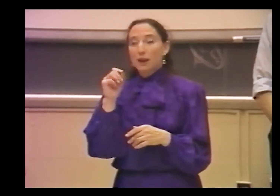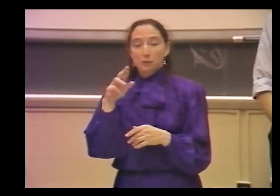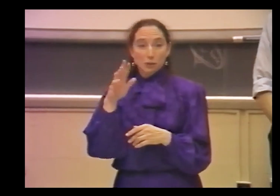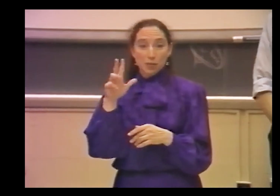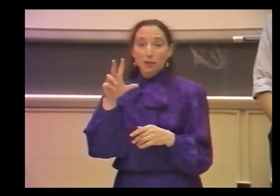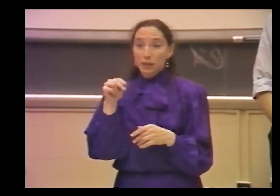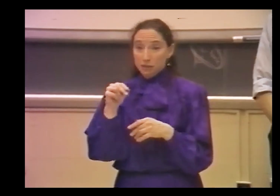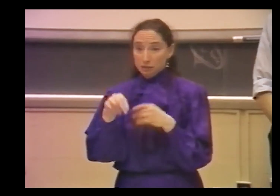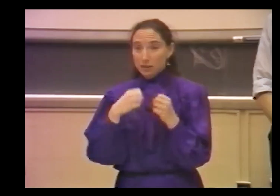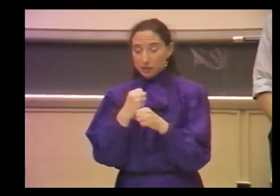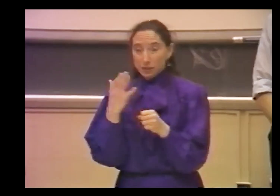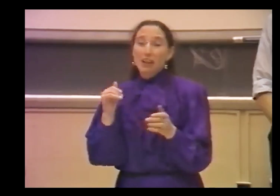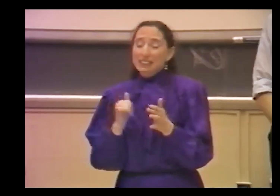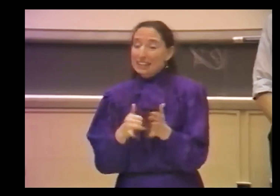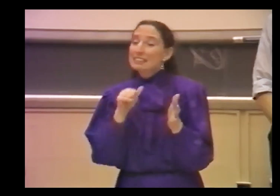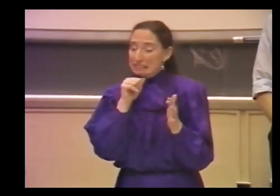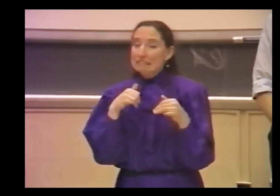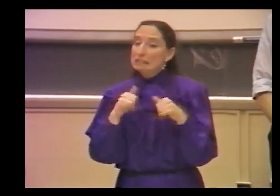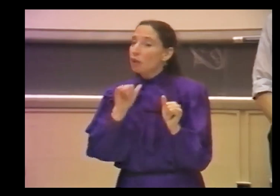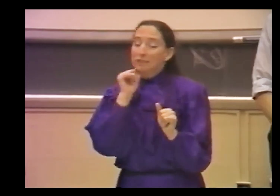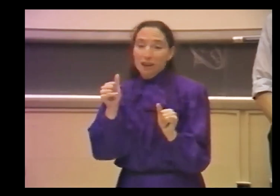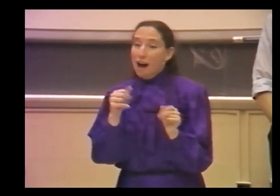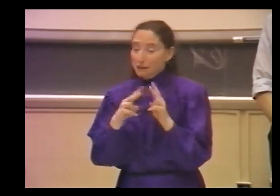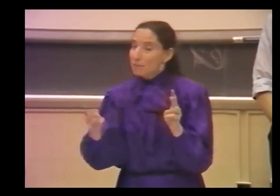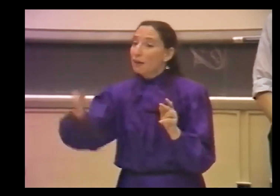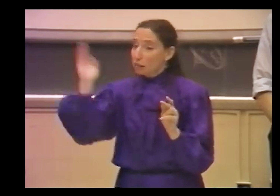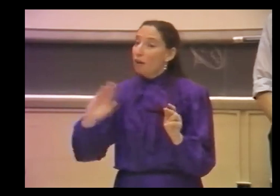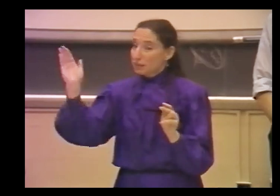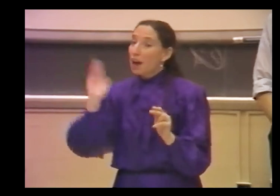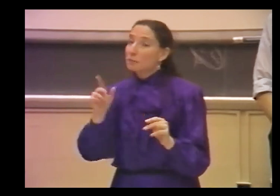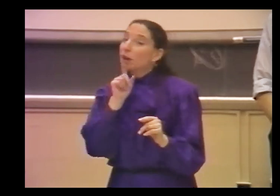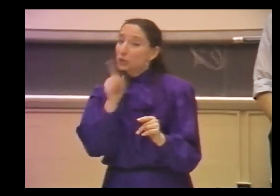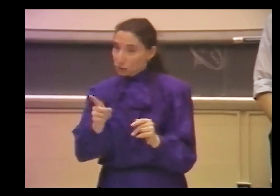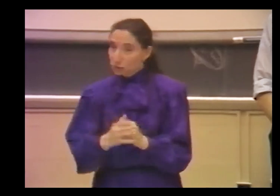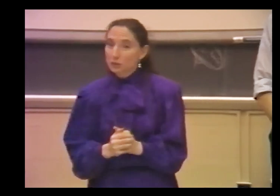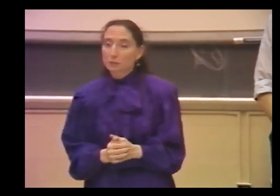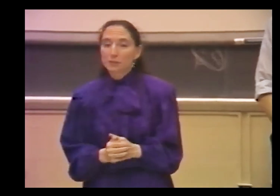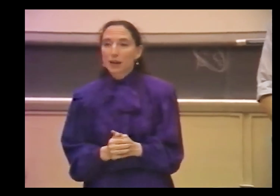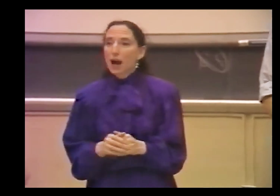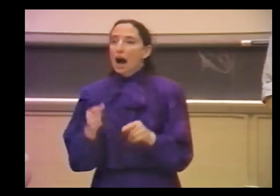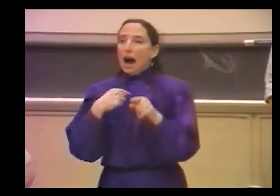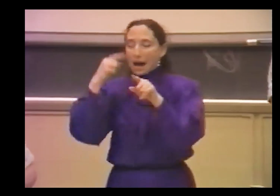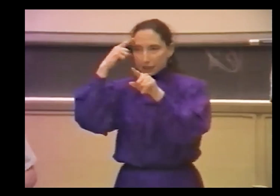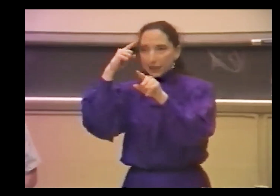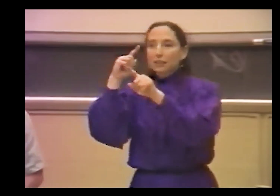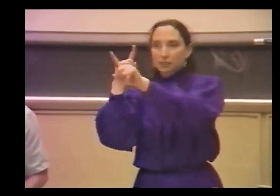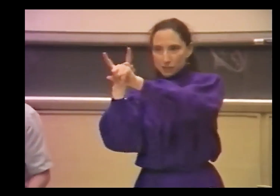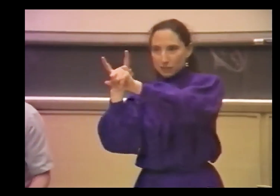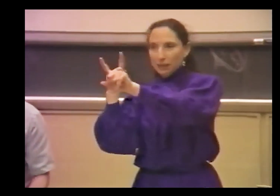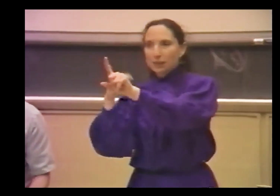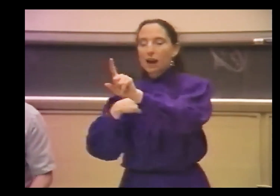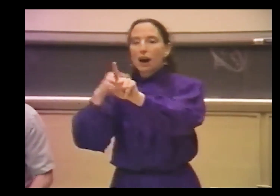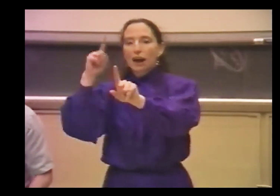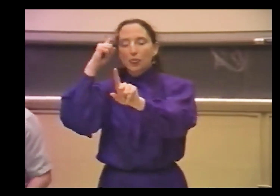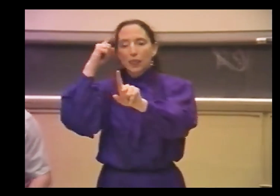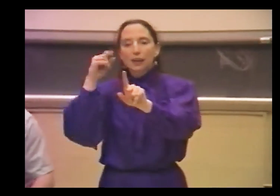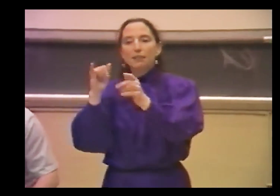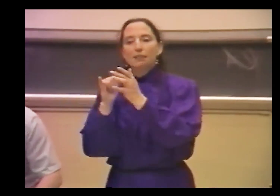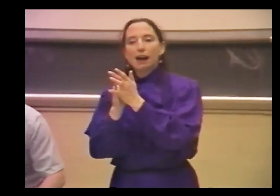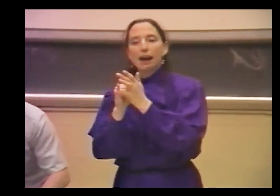25 or 30 years ago. That's still not a very long time ago, it's true. I think, just a minute, I think